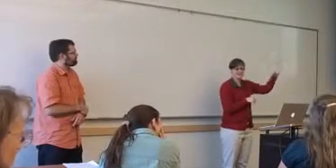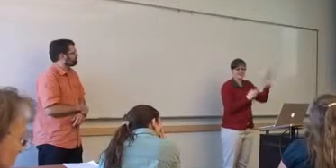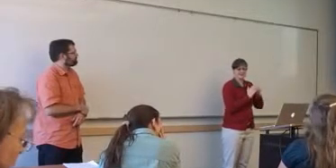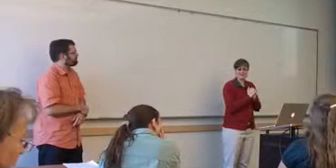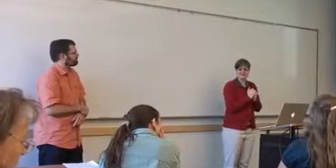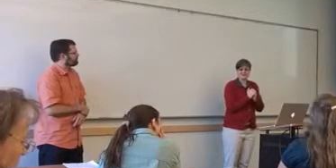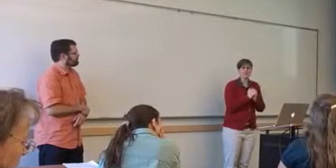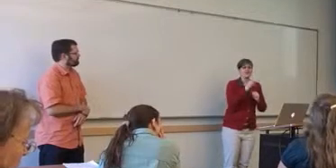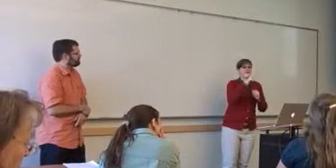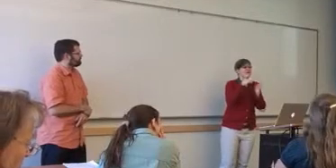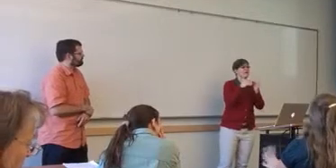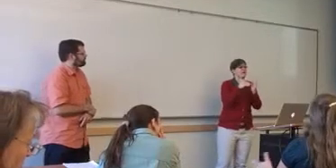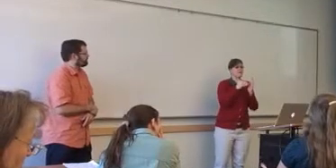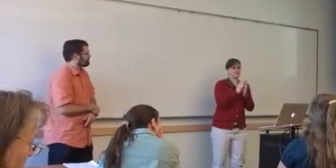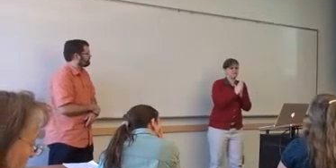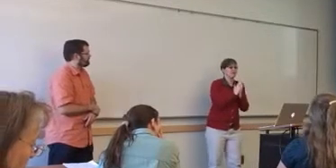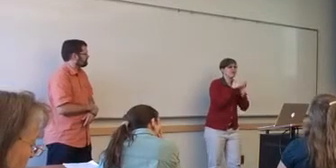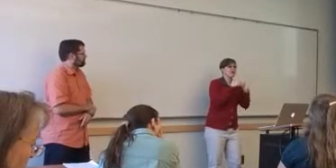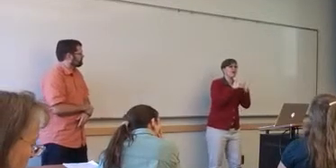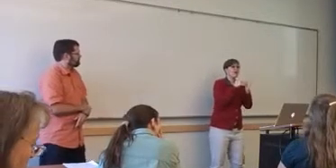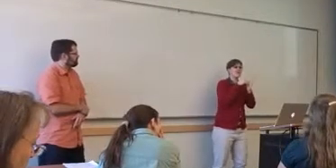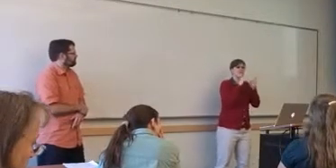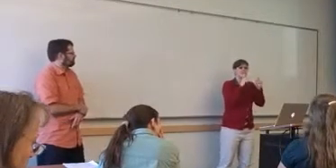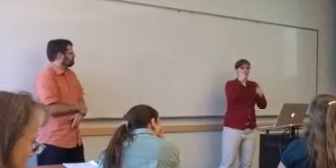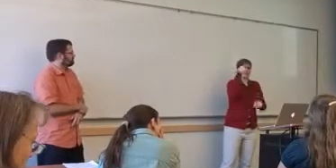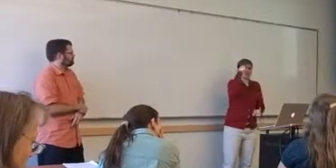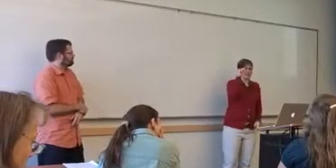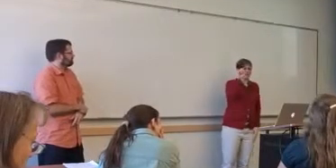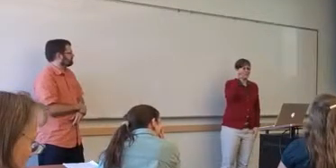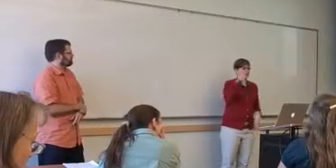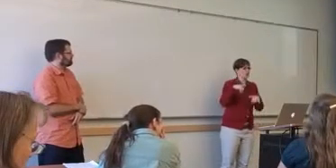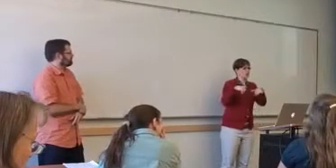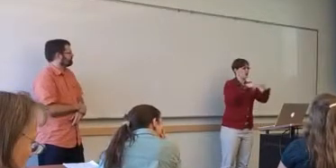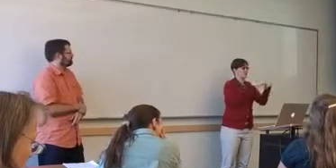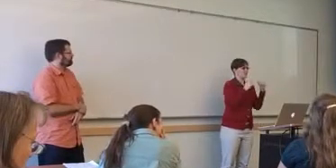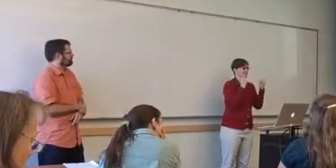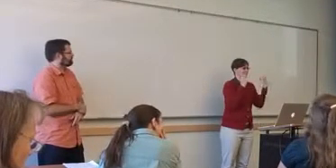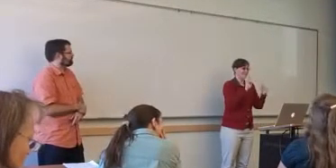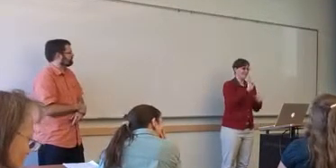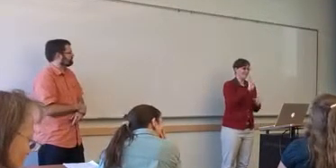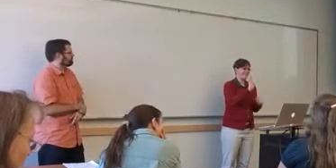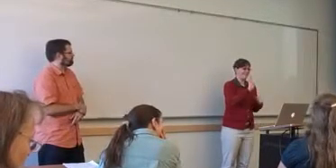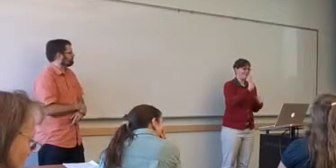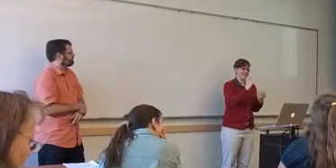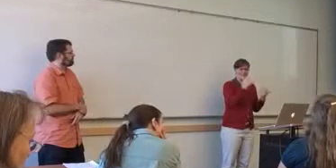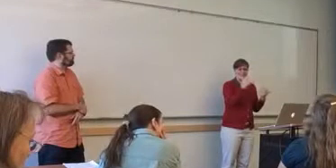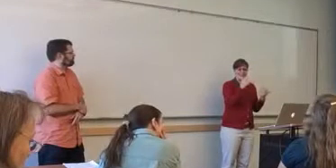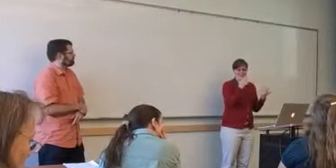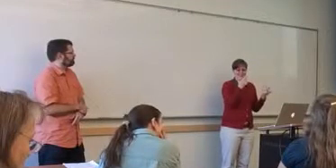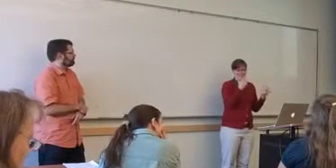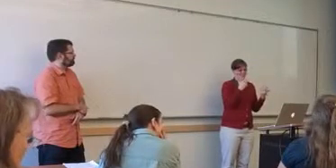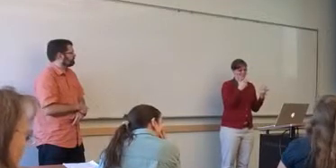British. They're all different. A lot of people think that ASL is a universal language. It's